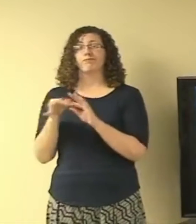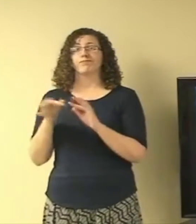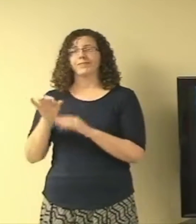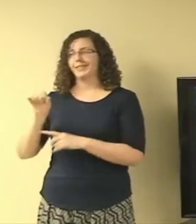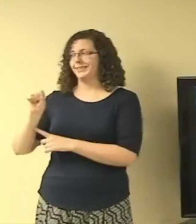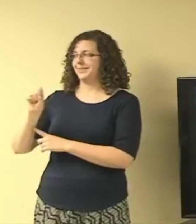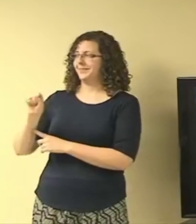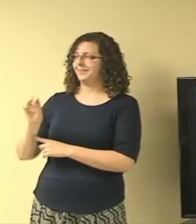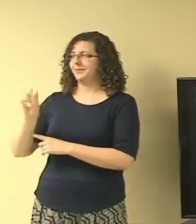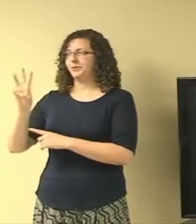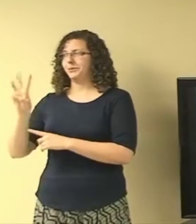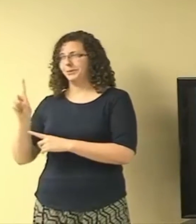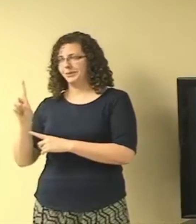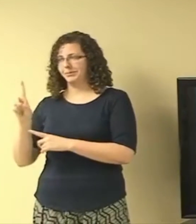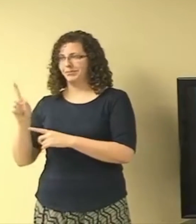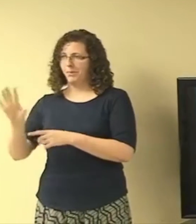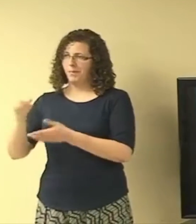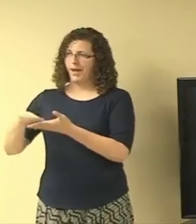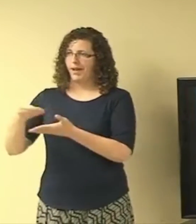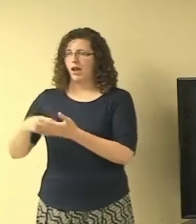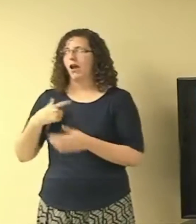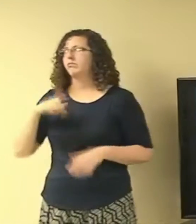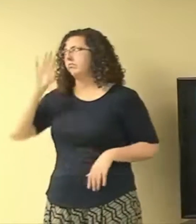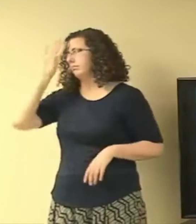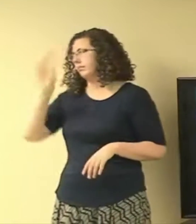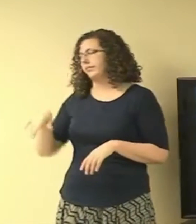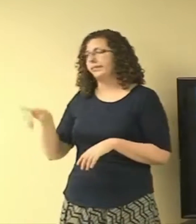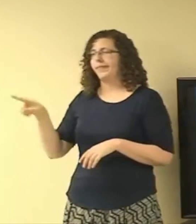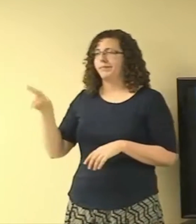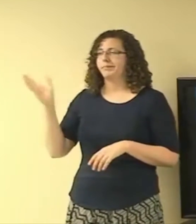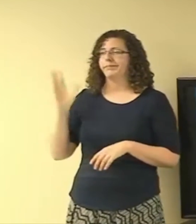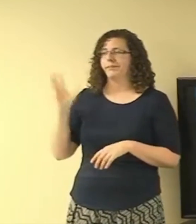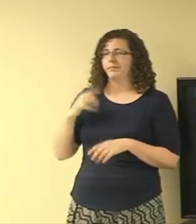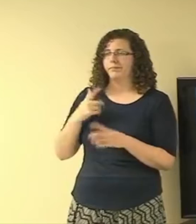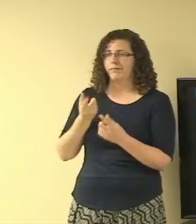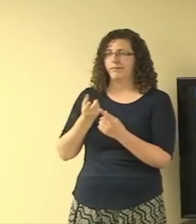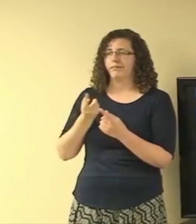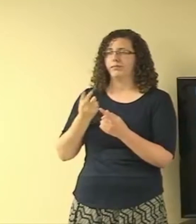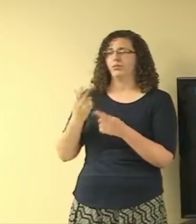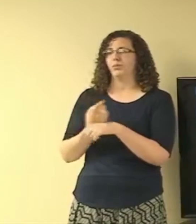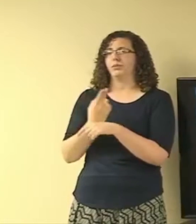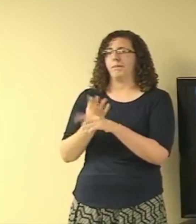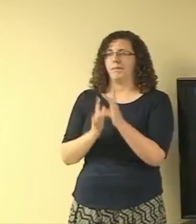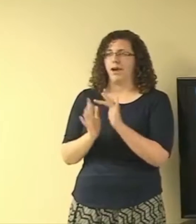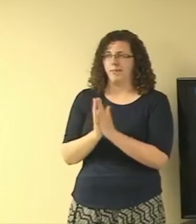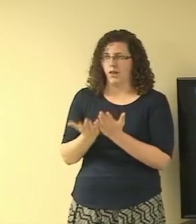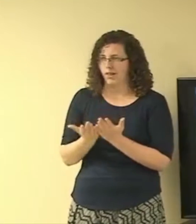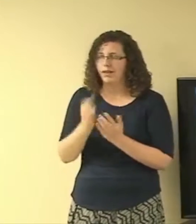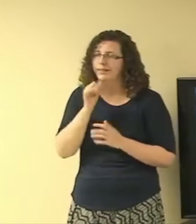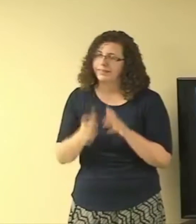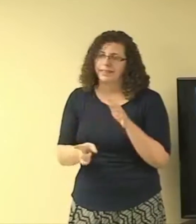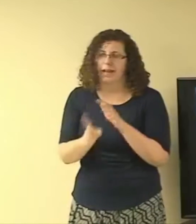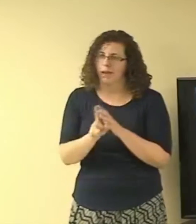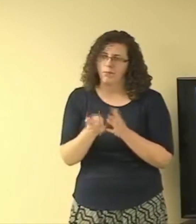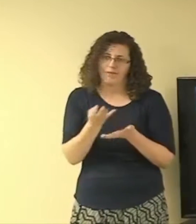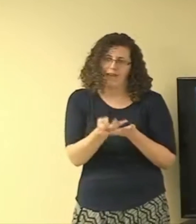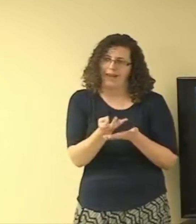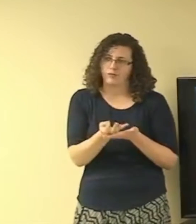had contact with somebody who had a Bible. Because it doesn't come up in financial circles. I'm going to go down to Merrill Lynch and get me a